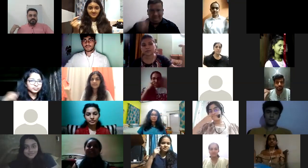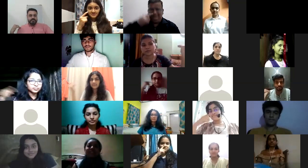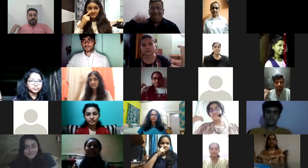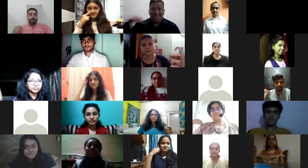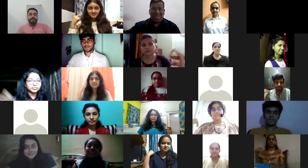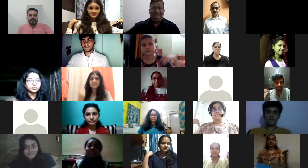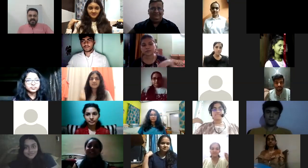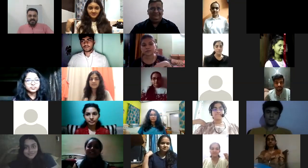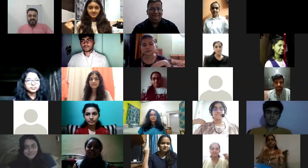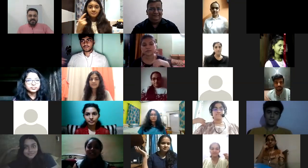Brother.